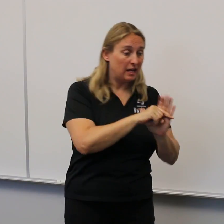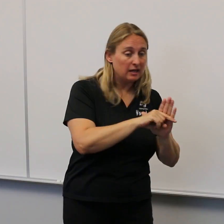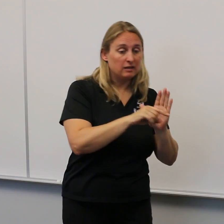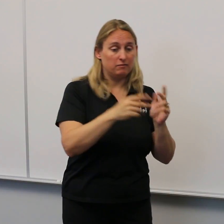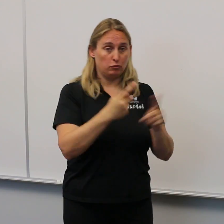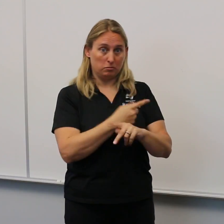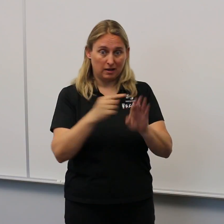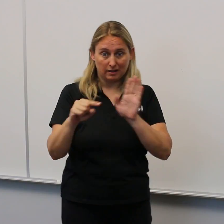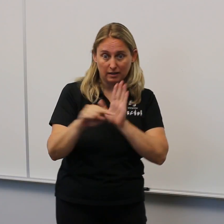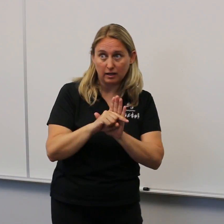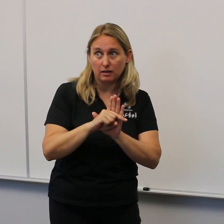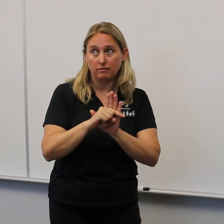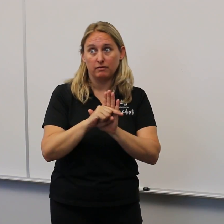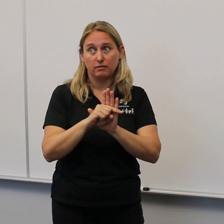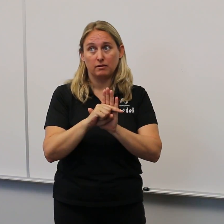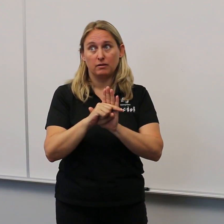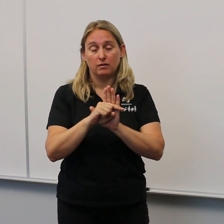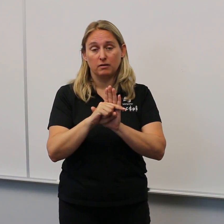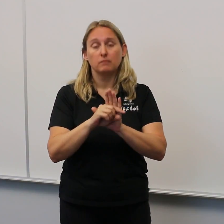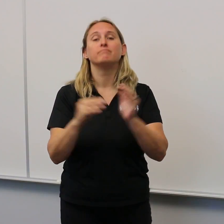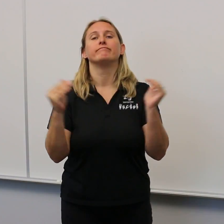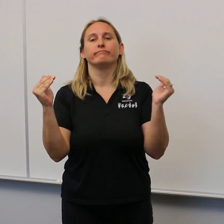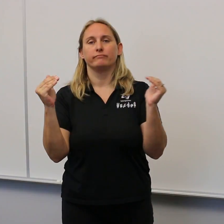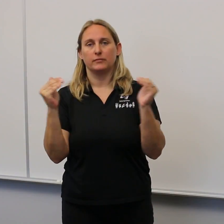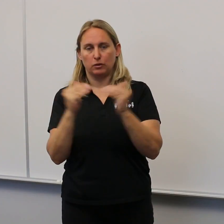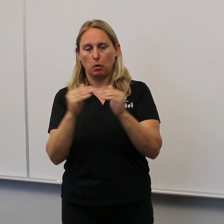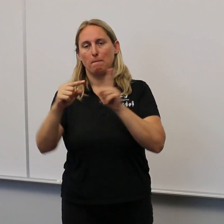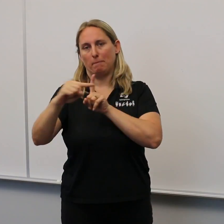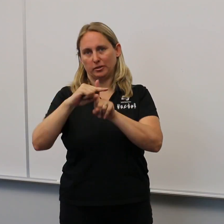or divide them, my overall answer is positive.